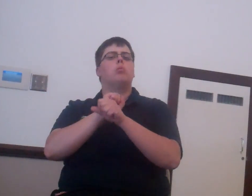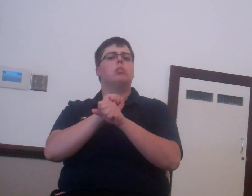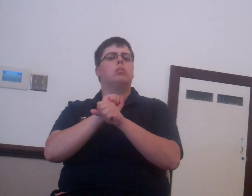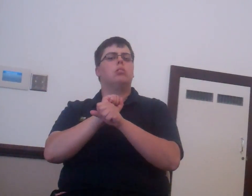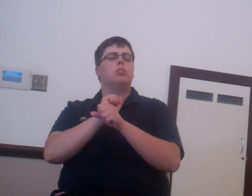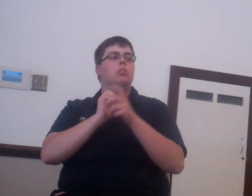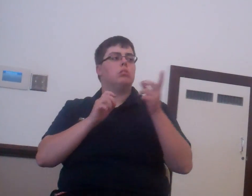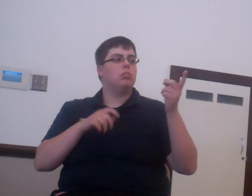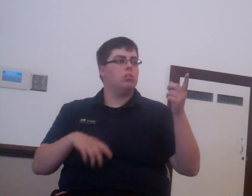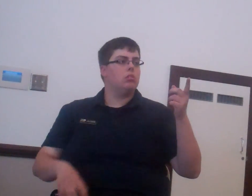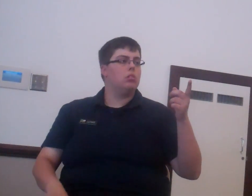Yeah.